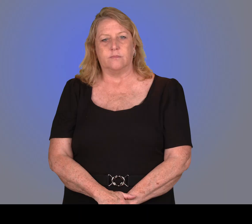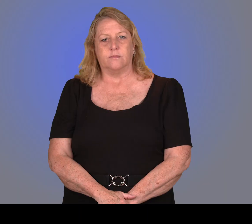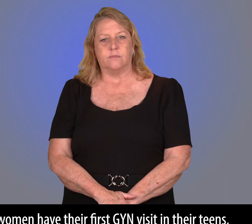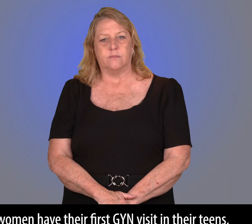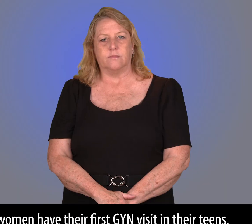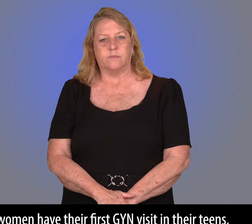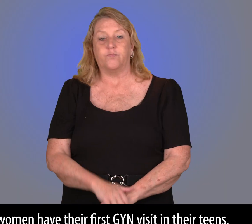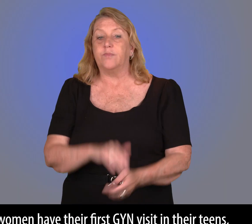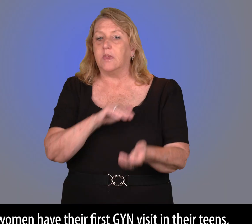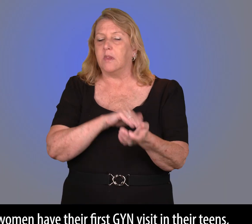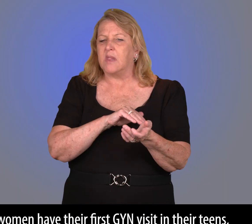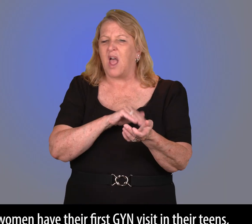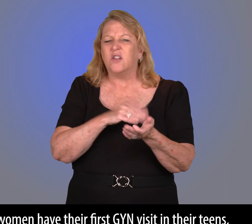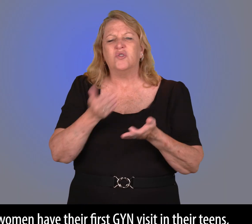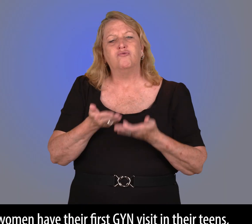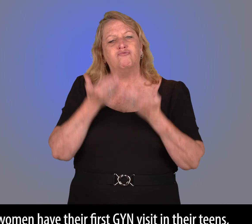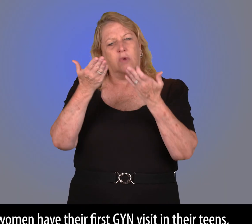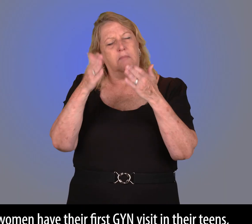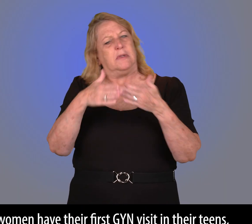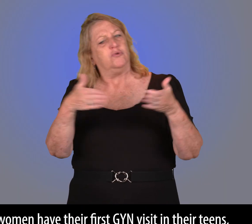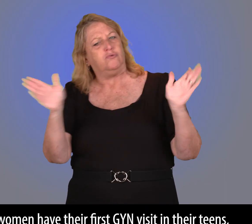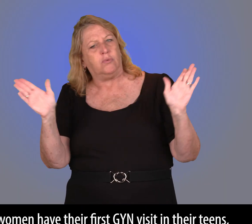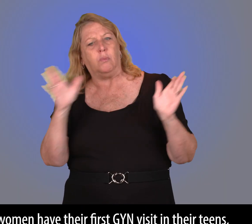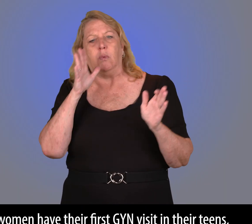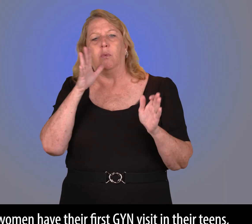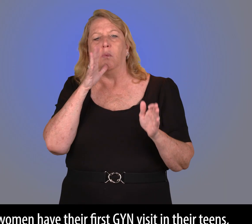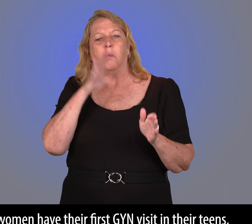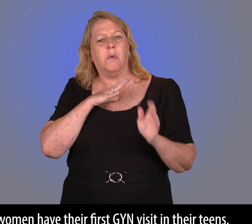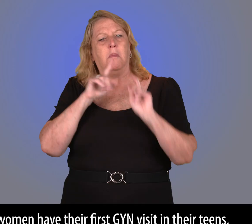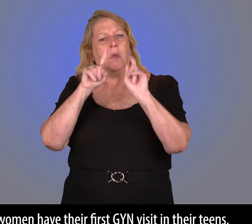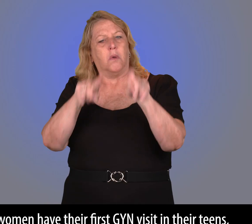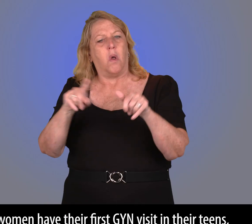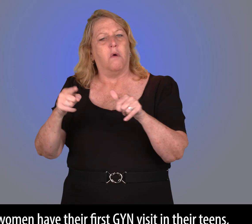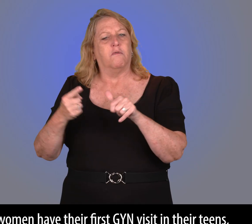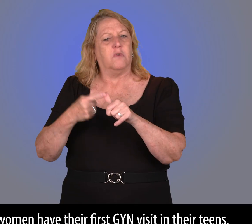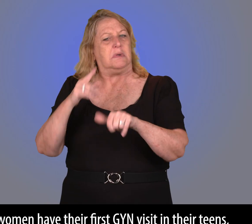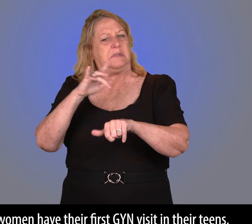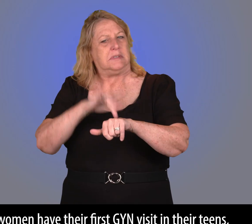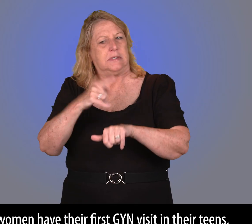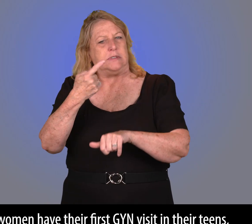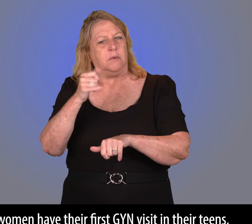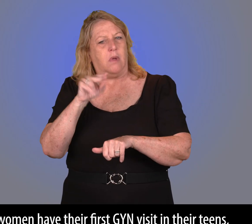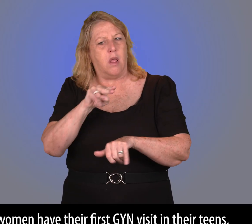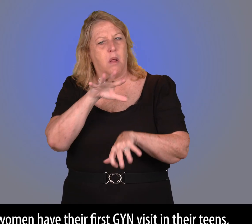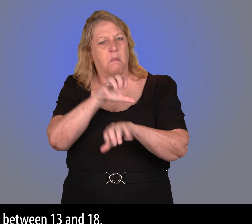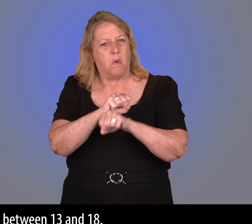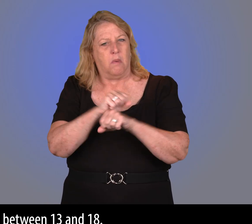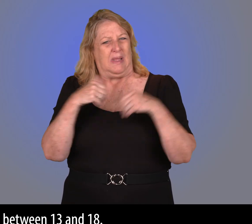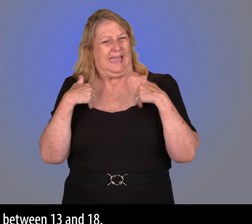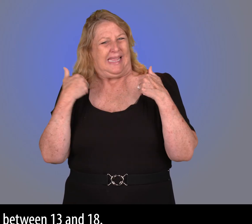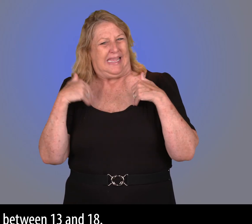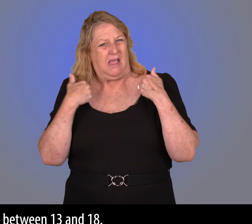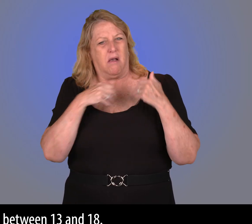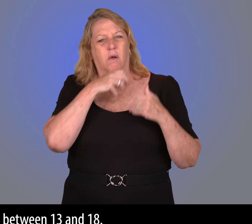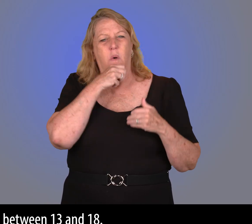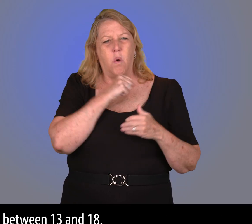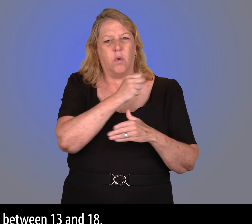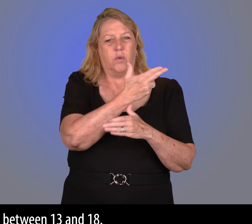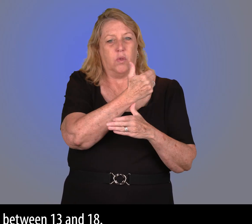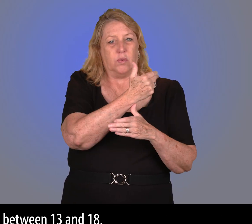It is recommended that women have their first GYN visit in their teens, between age 13 and